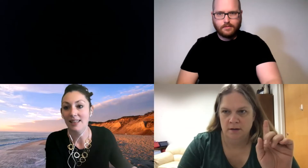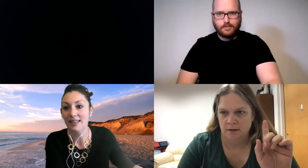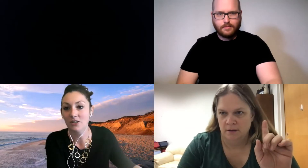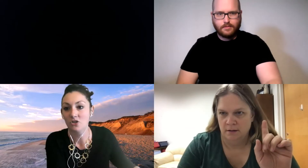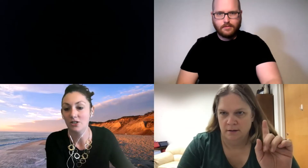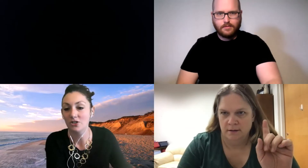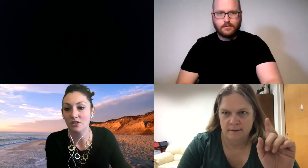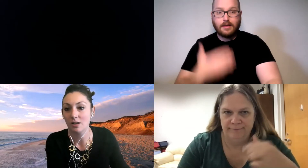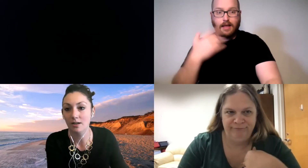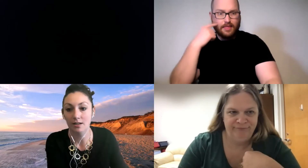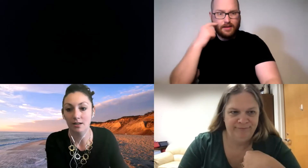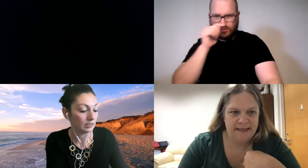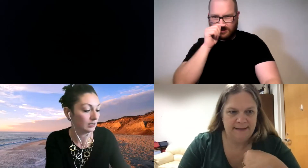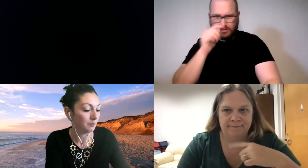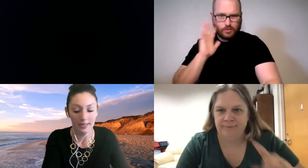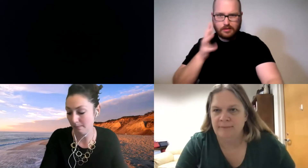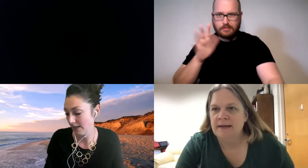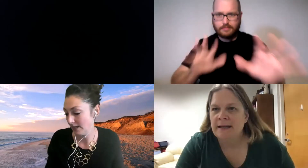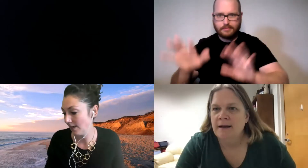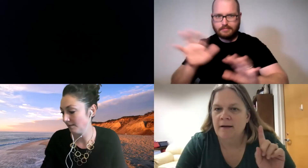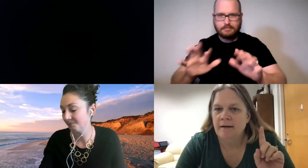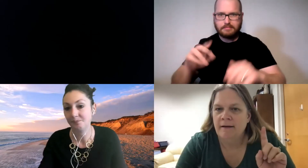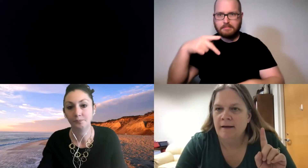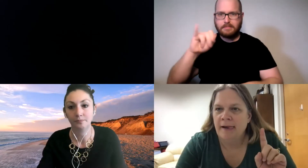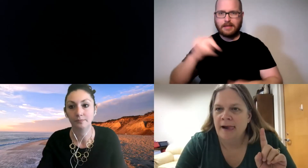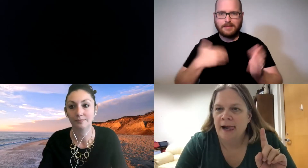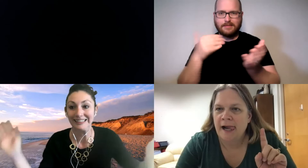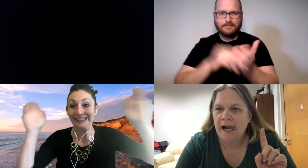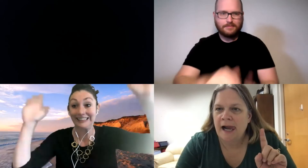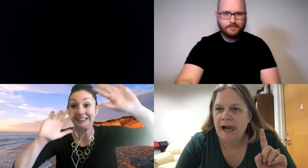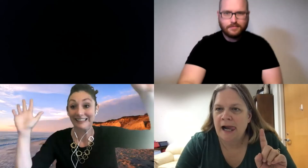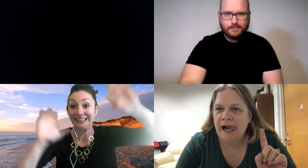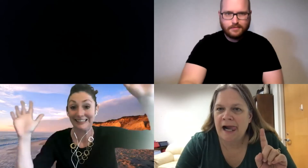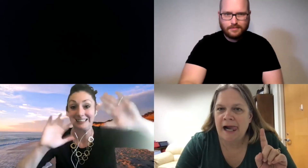I think Trish is just gonna pin me again.